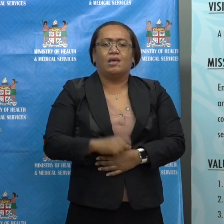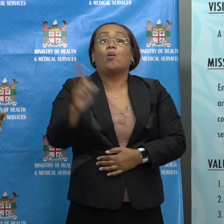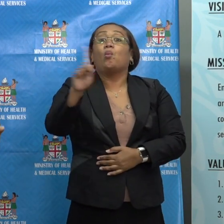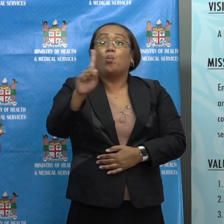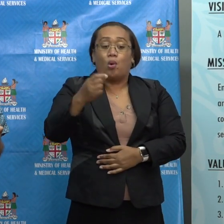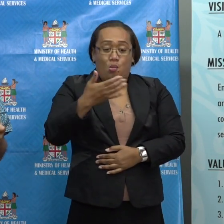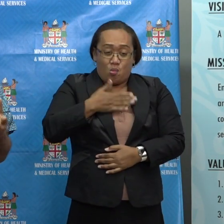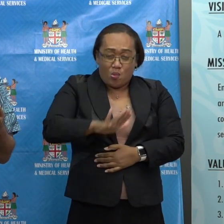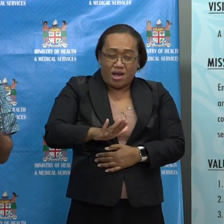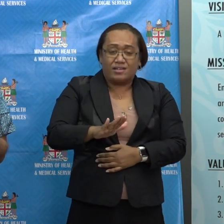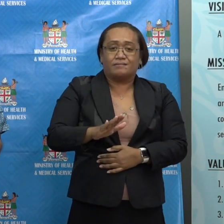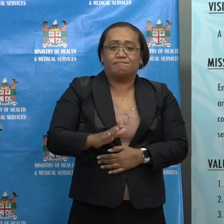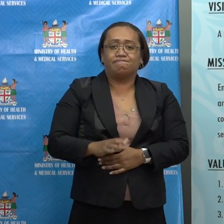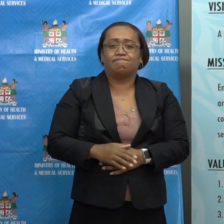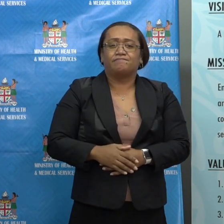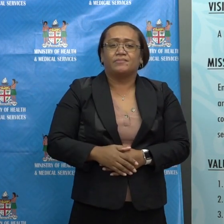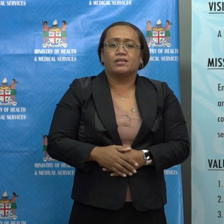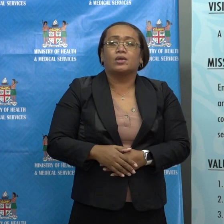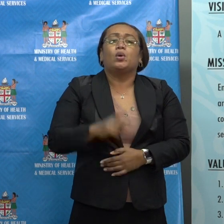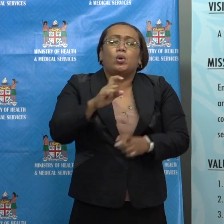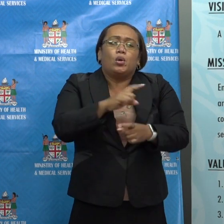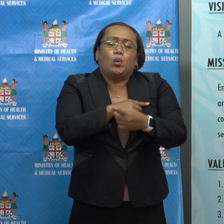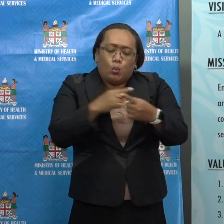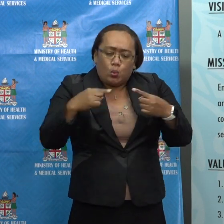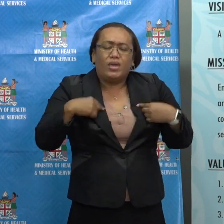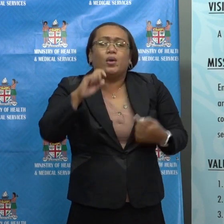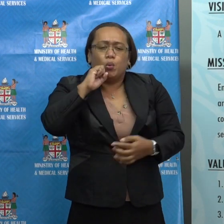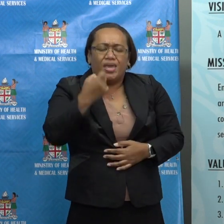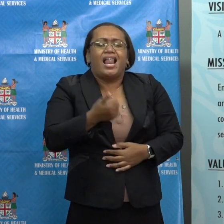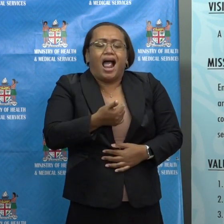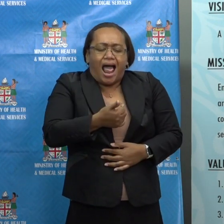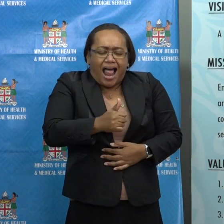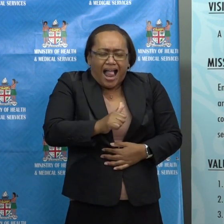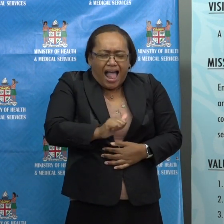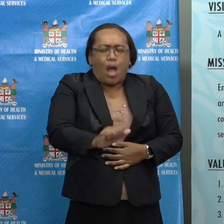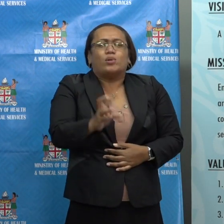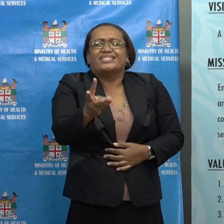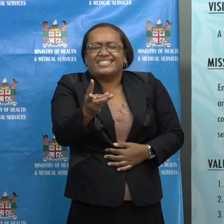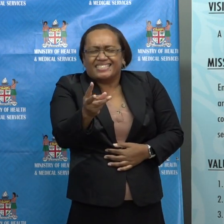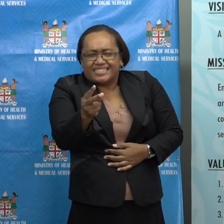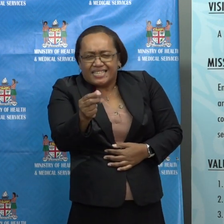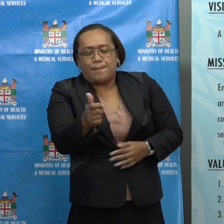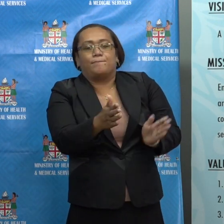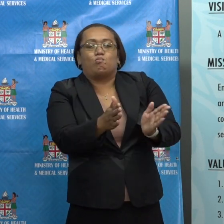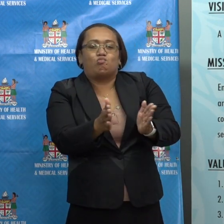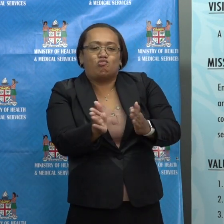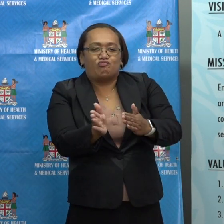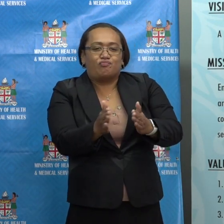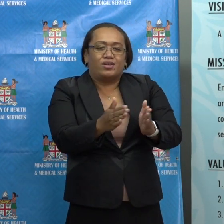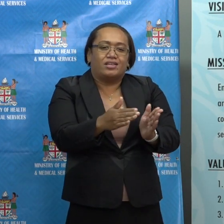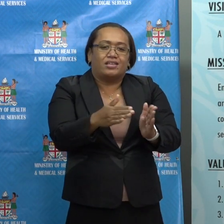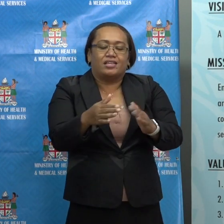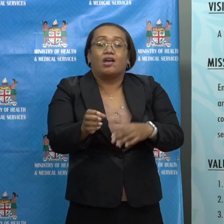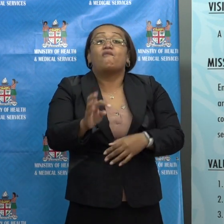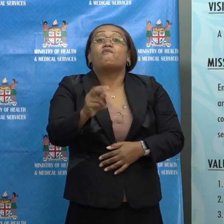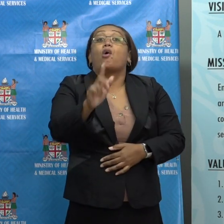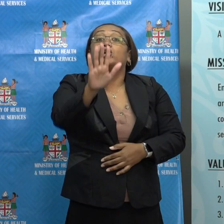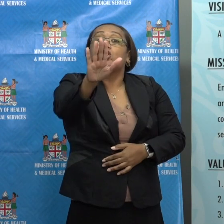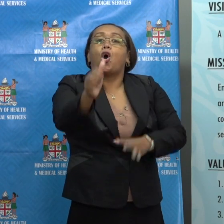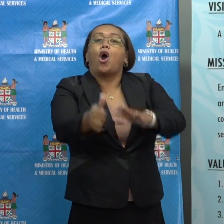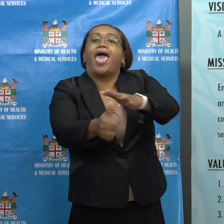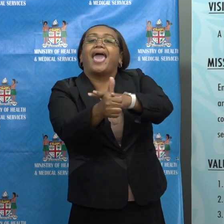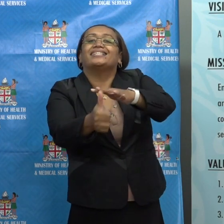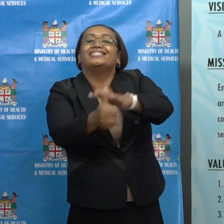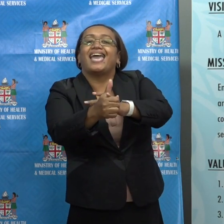at is that we are going to allow some degree of movement during that lockdown phase, just so that you can access some of your